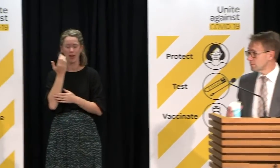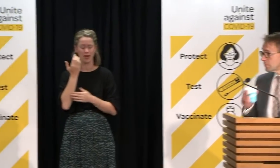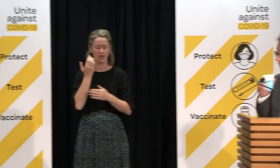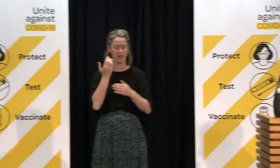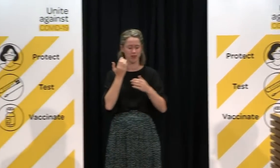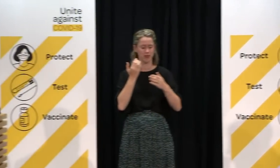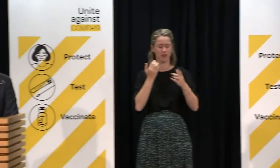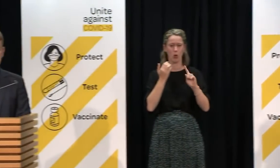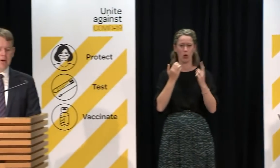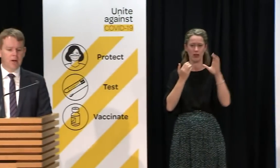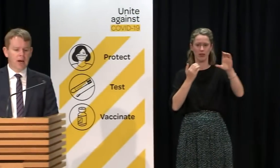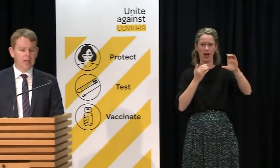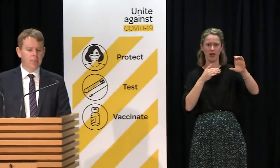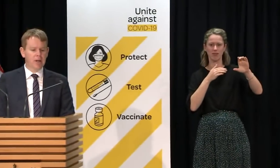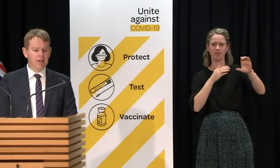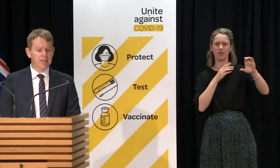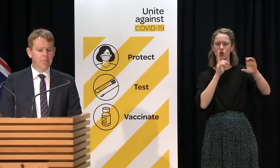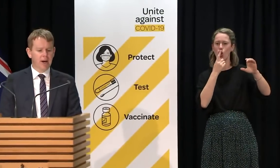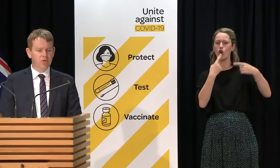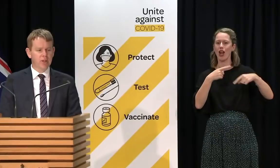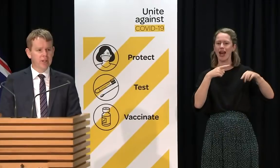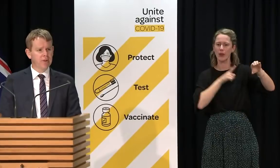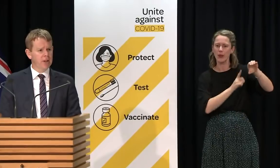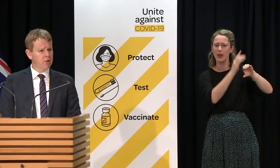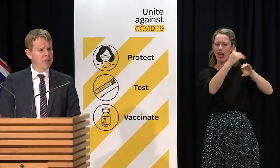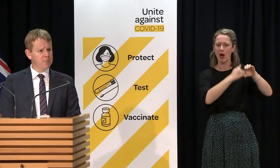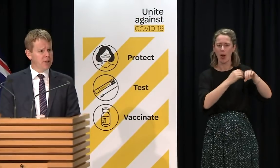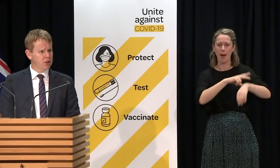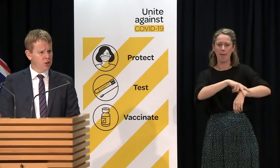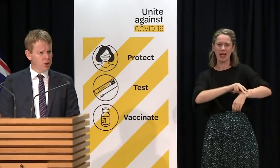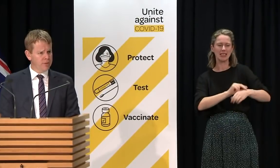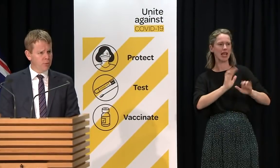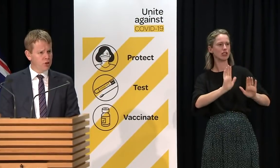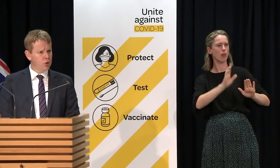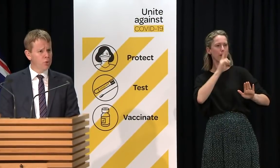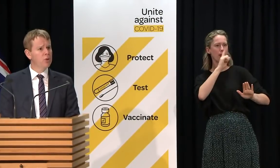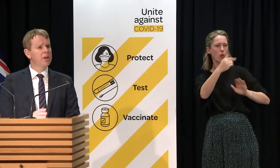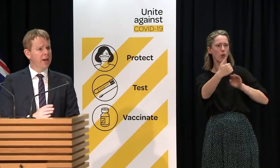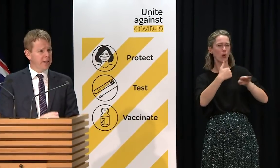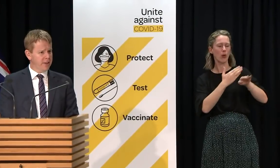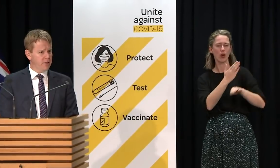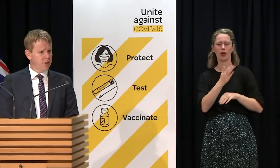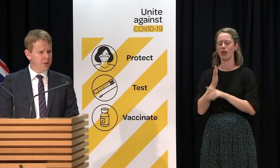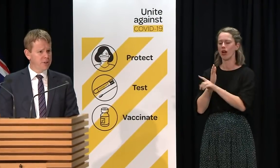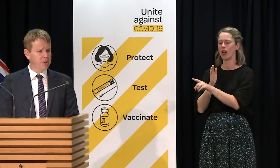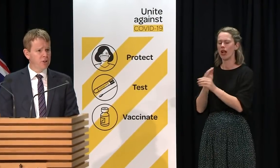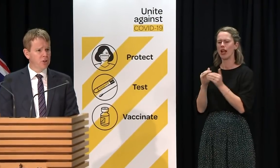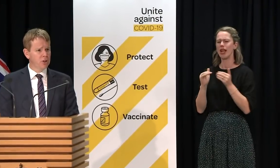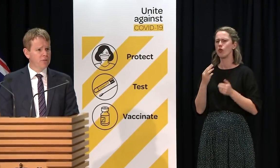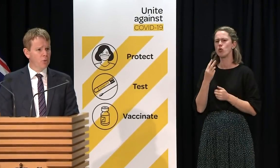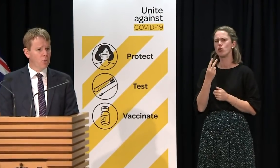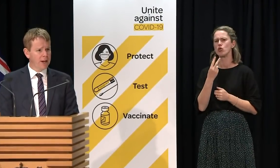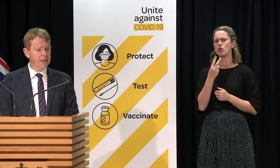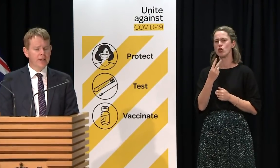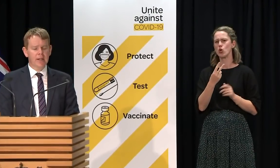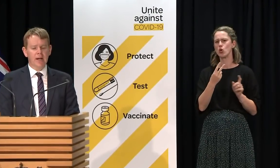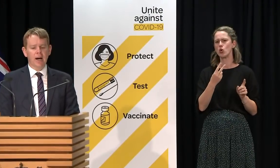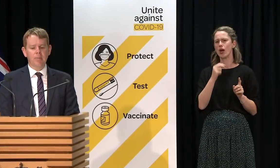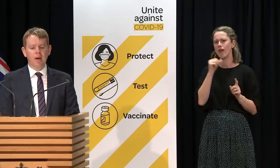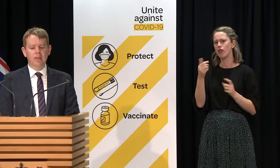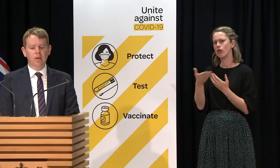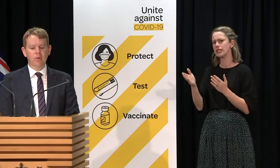haven't typically had a policed boundary if an area has been at alert level 2 and another area has been at alert level